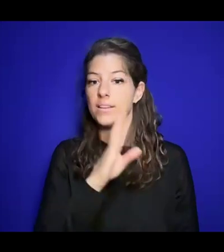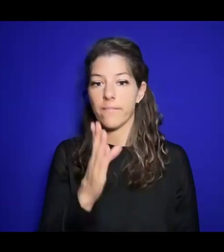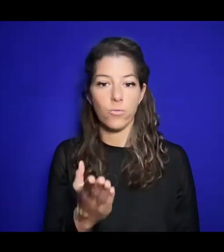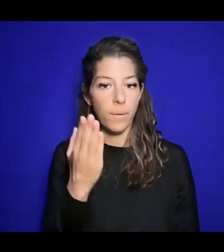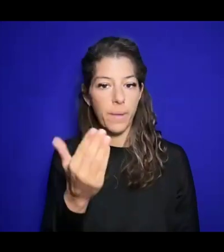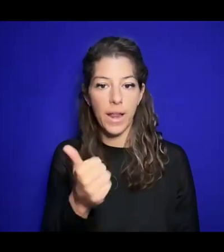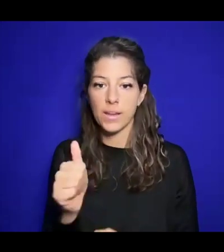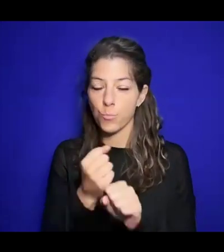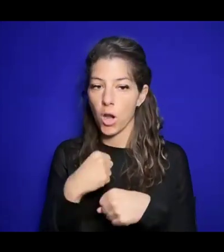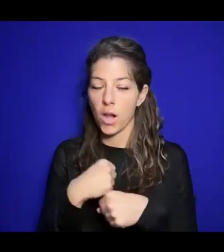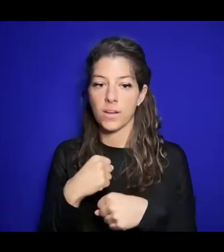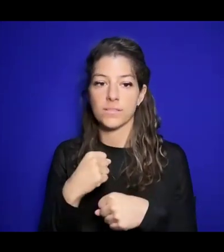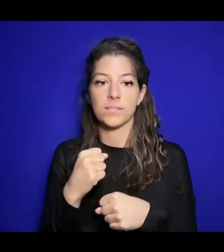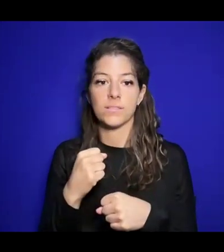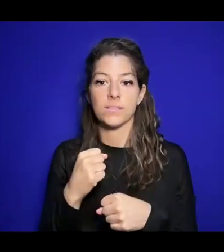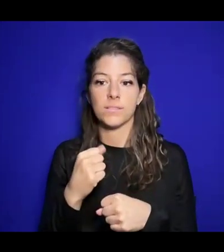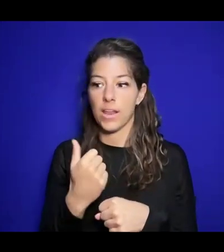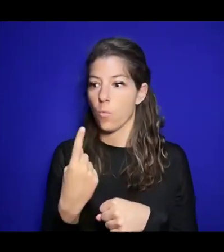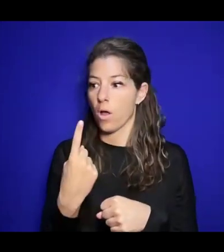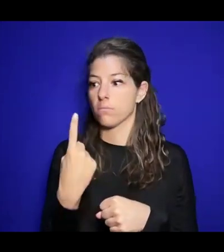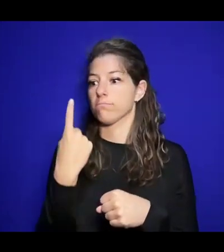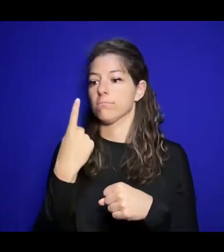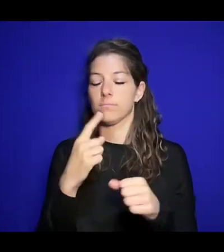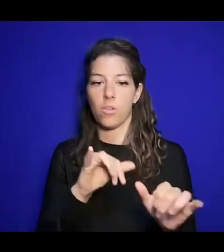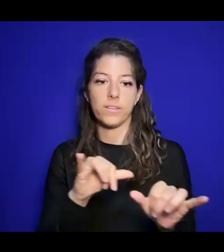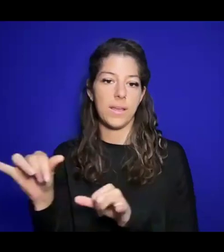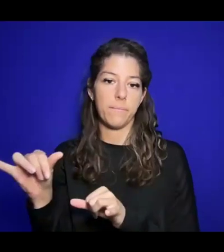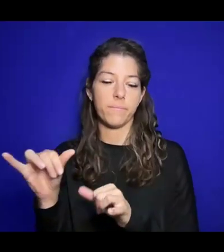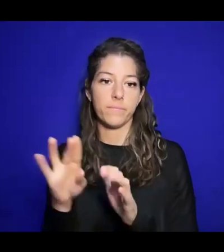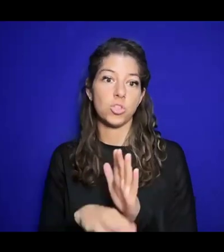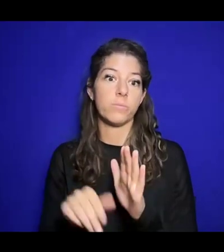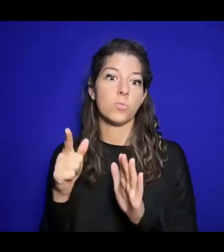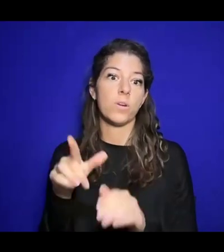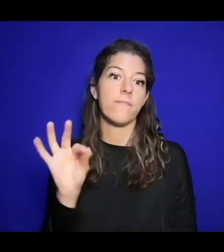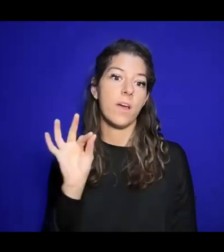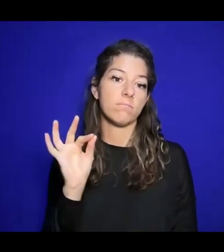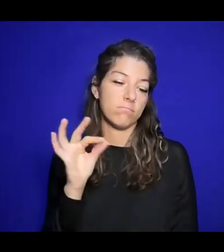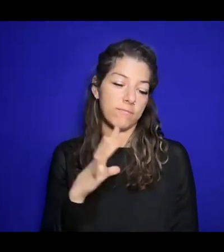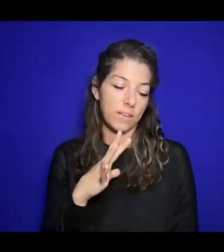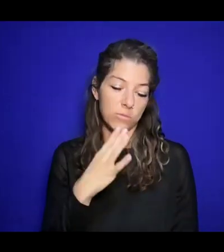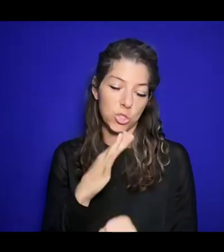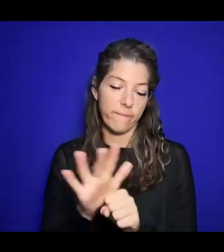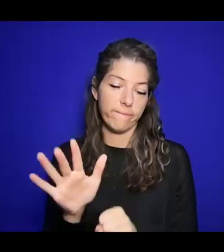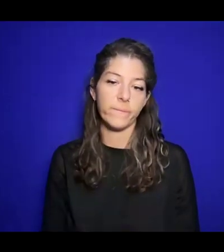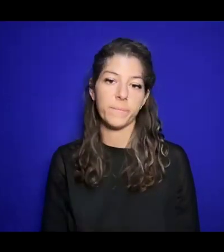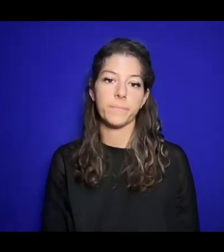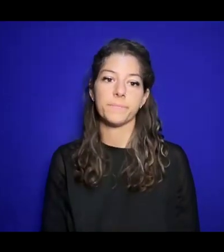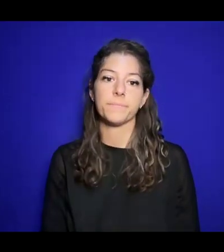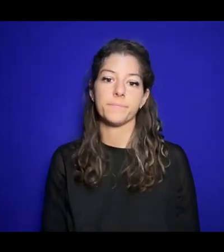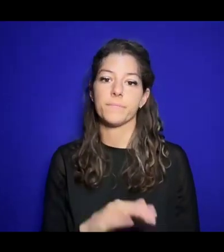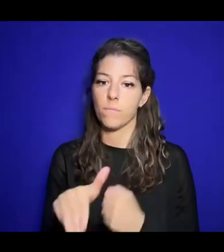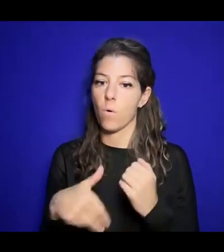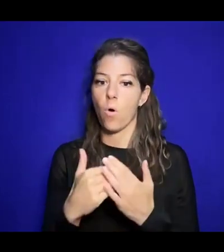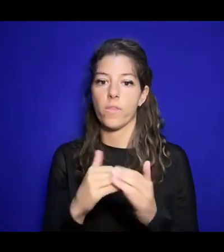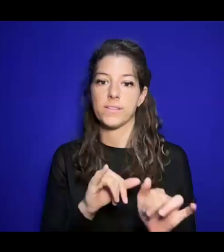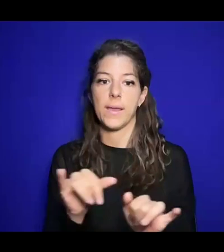any products, any one, they're all the same. The cheapest one you can find is good enough. They are all pretty